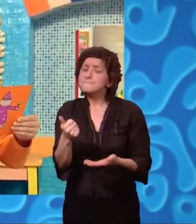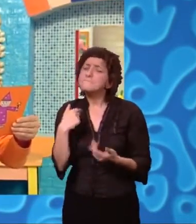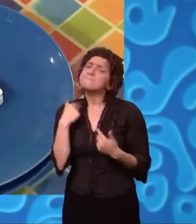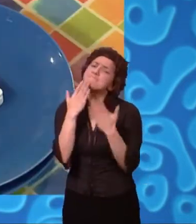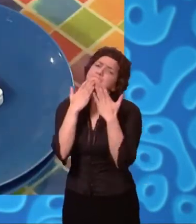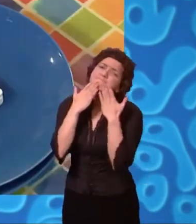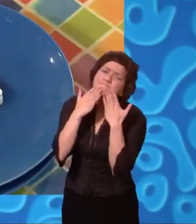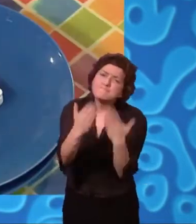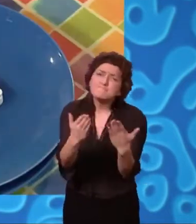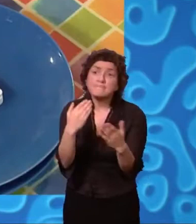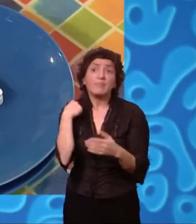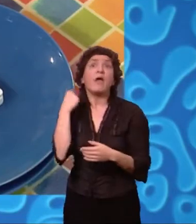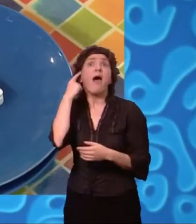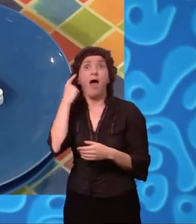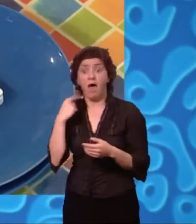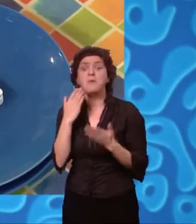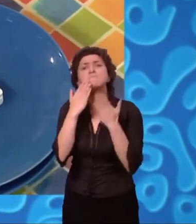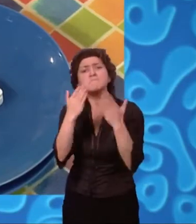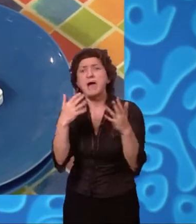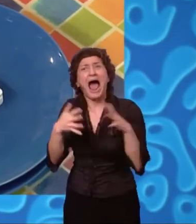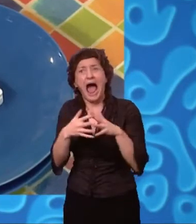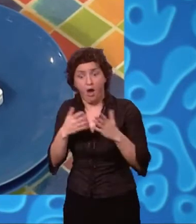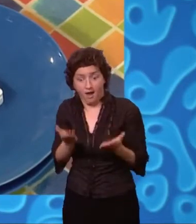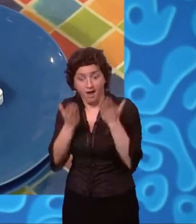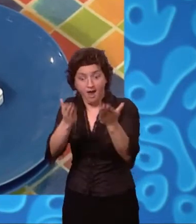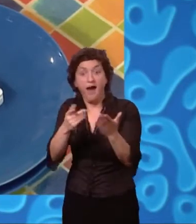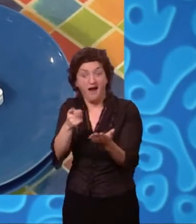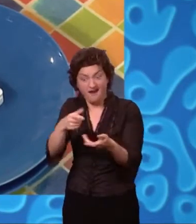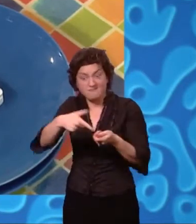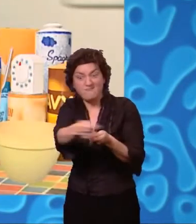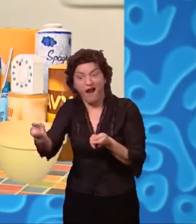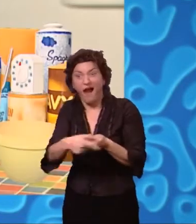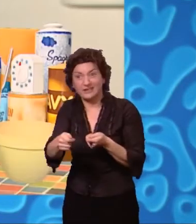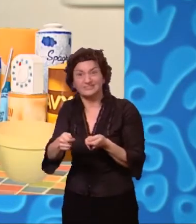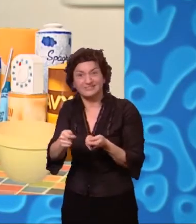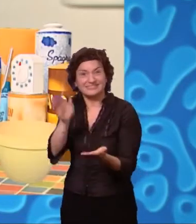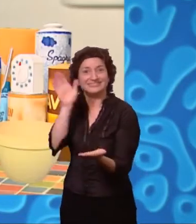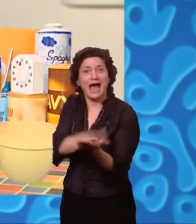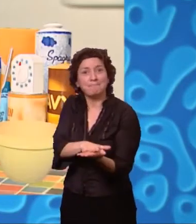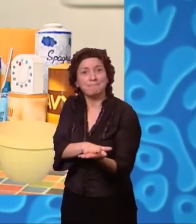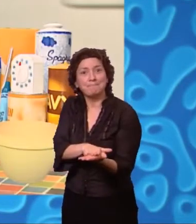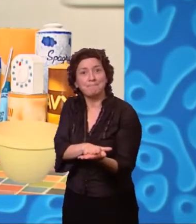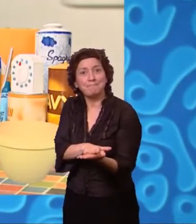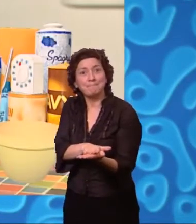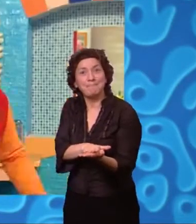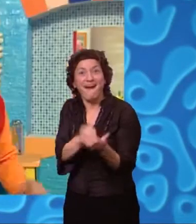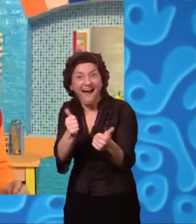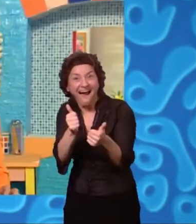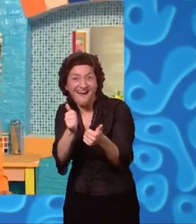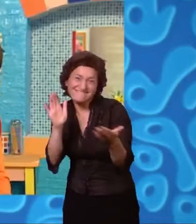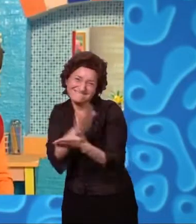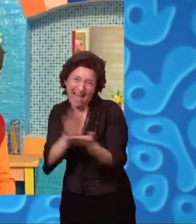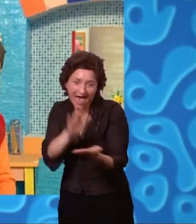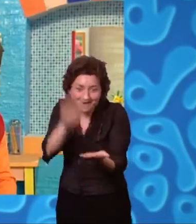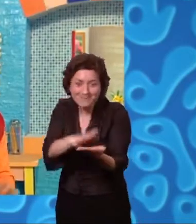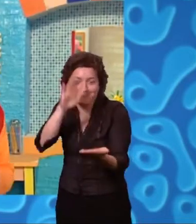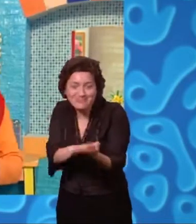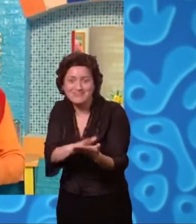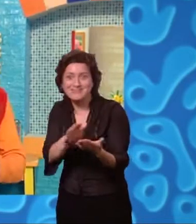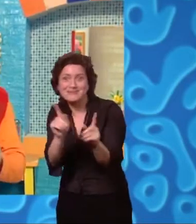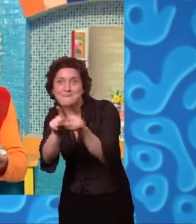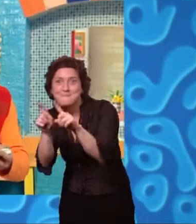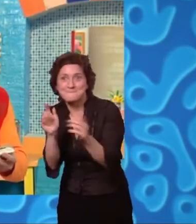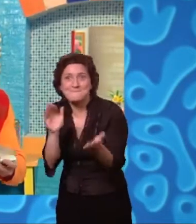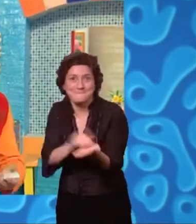these snap cards. Have snappy fun from Bill and Bob. Well, come on, Ben, let's play. OK, then,